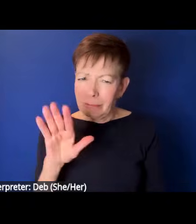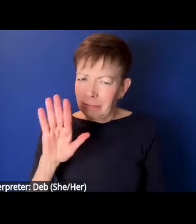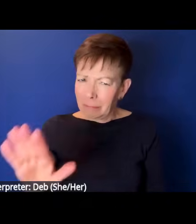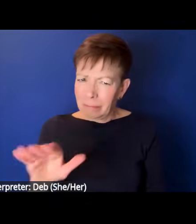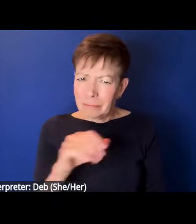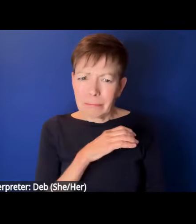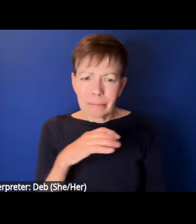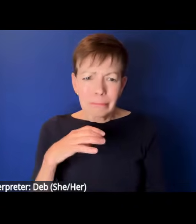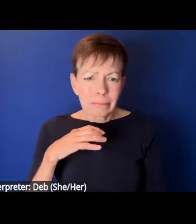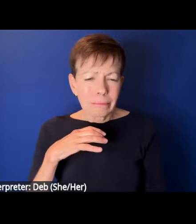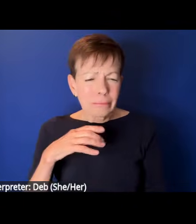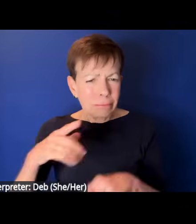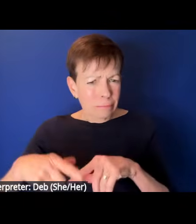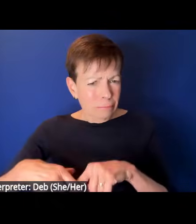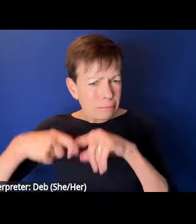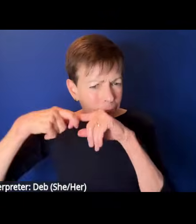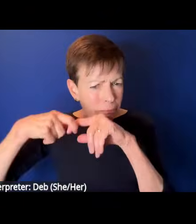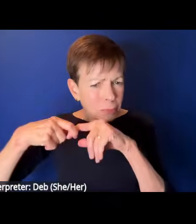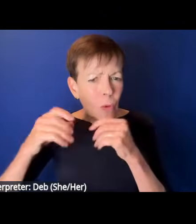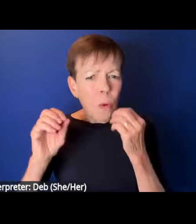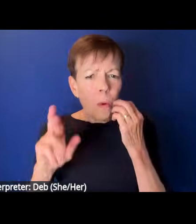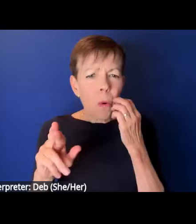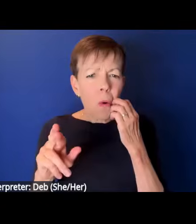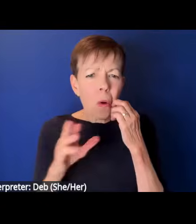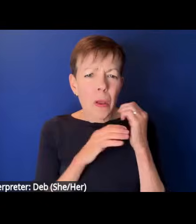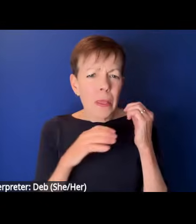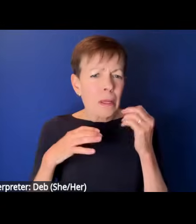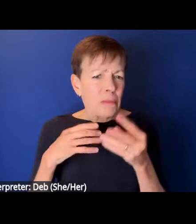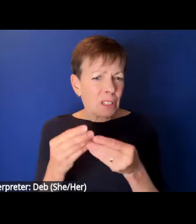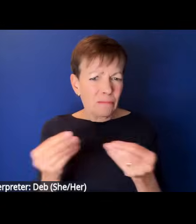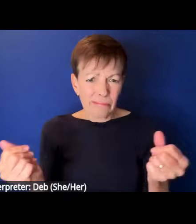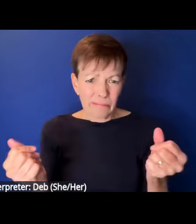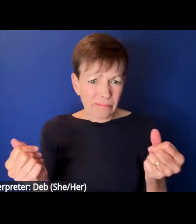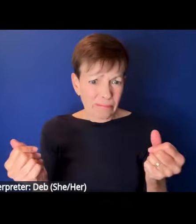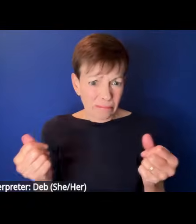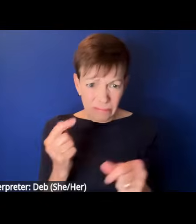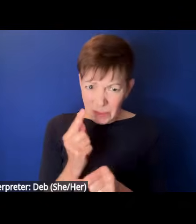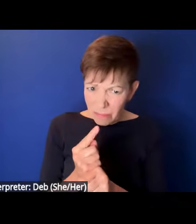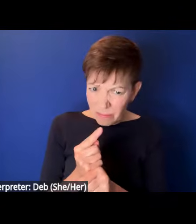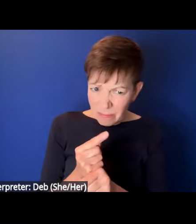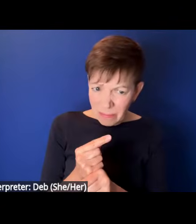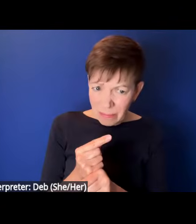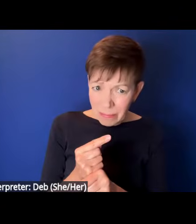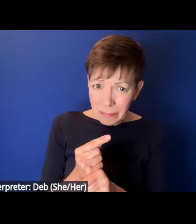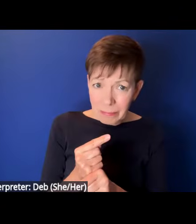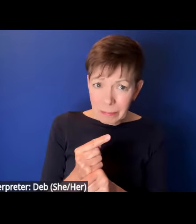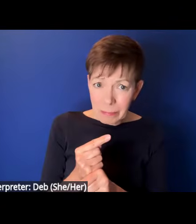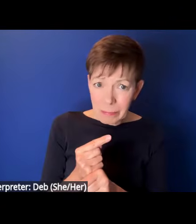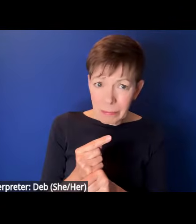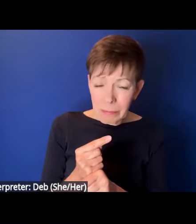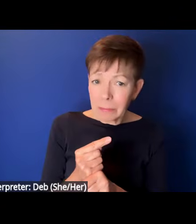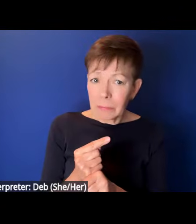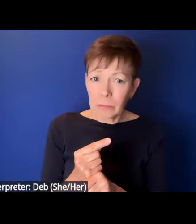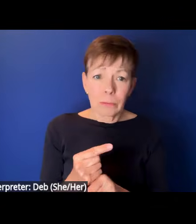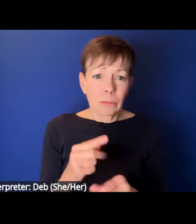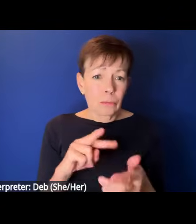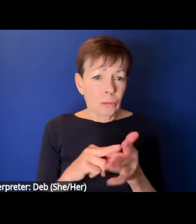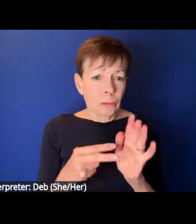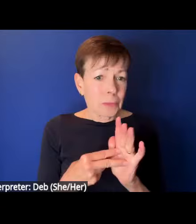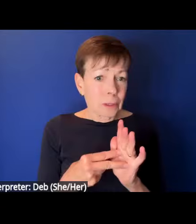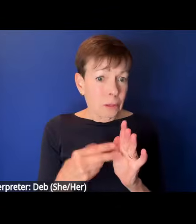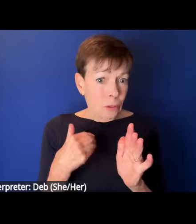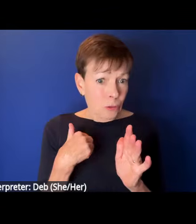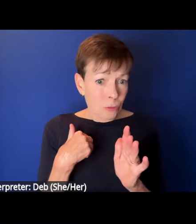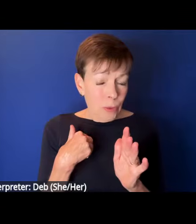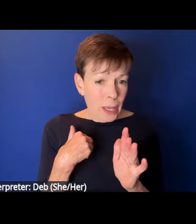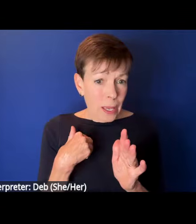been suspended, or the committee has been disbanded. If that is right, was there a plan in place to